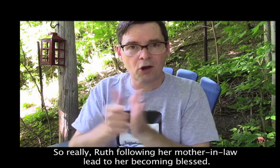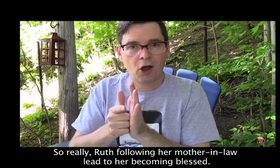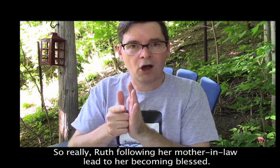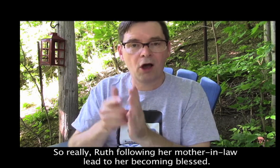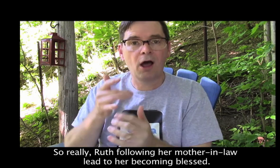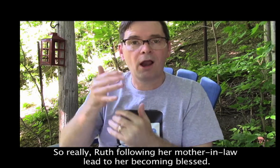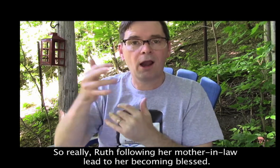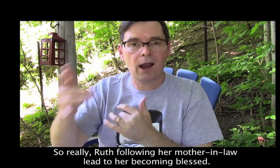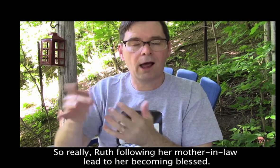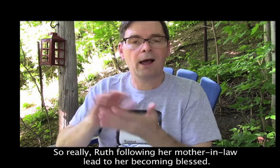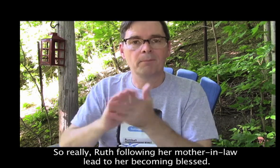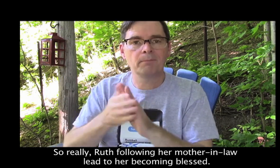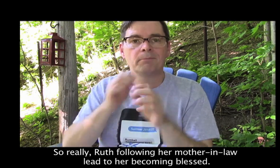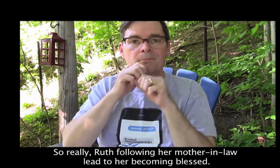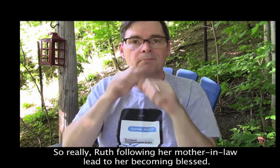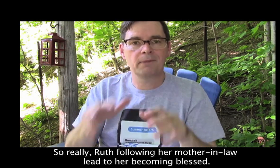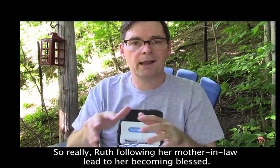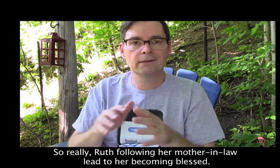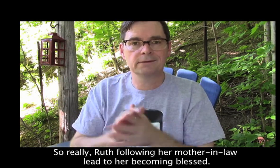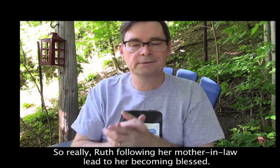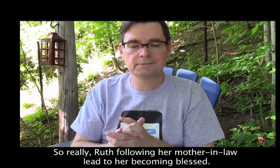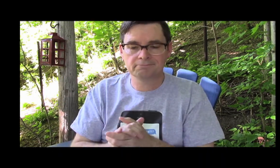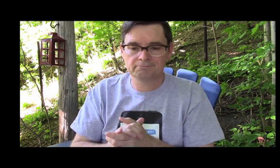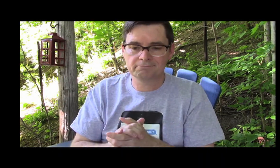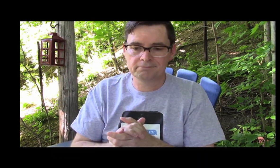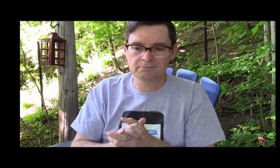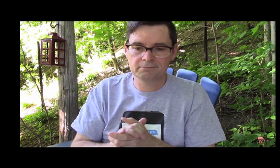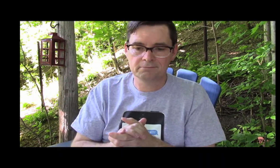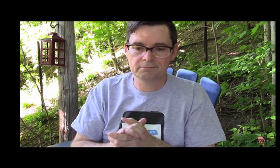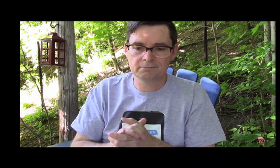her mother-in-law, led to her becoming blessed.